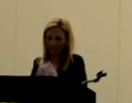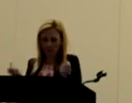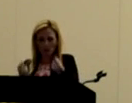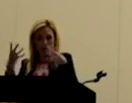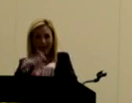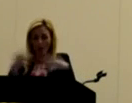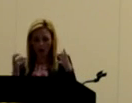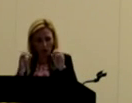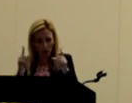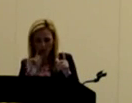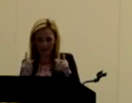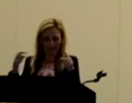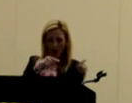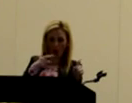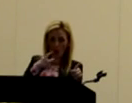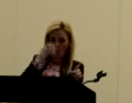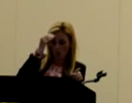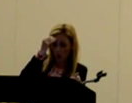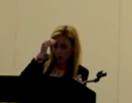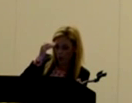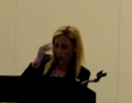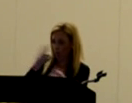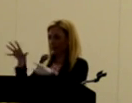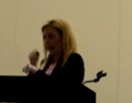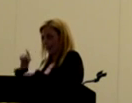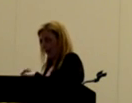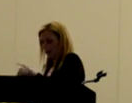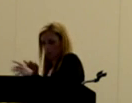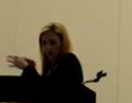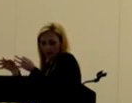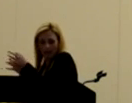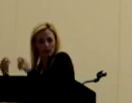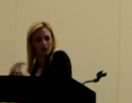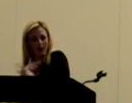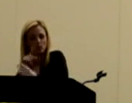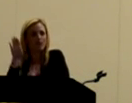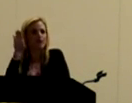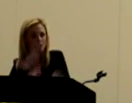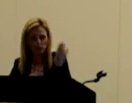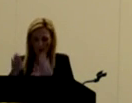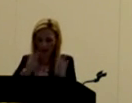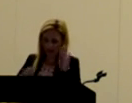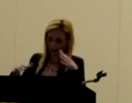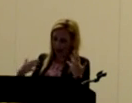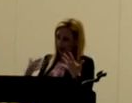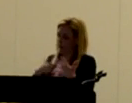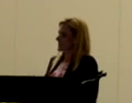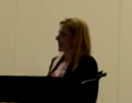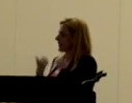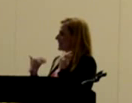life, too many times, no one who was there knew how or would take the time to explain it to me. I was frustrated,